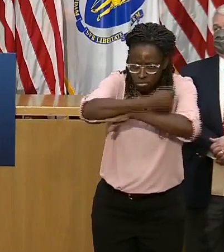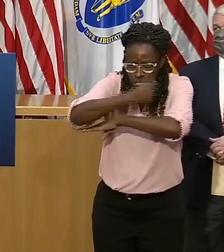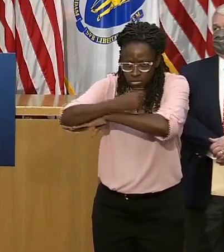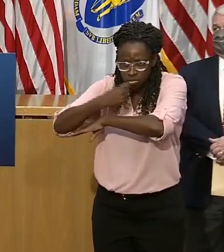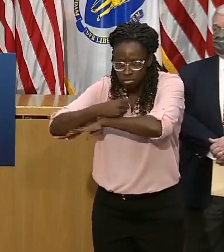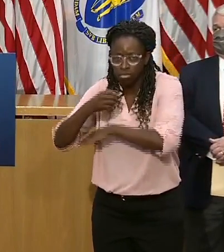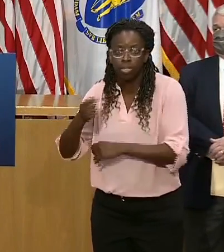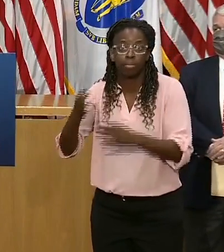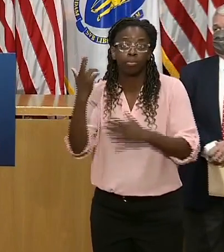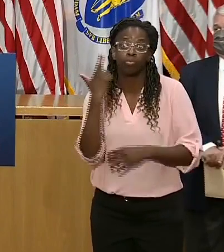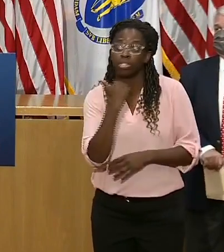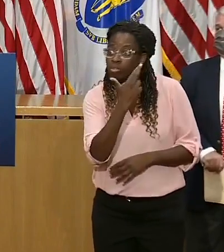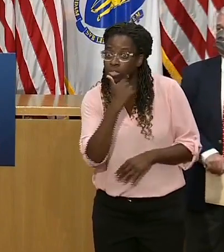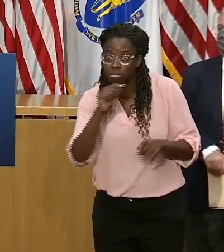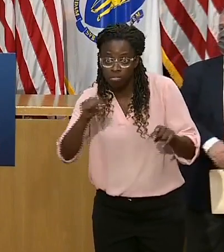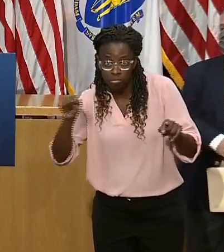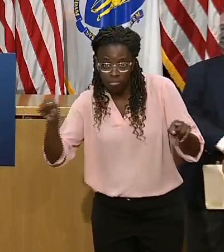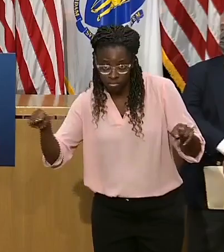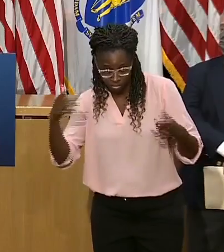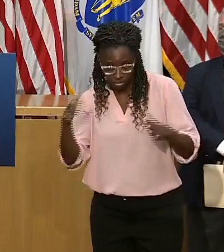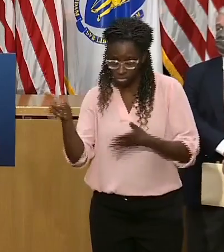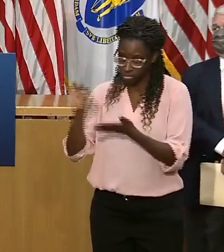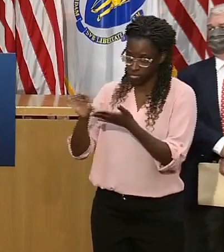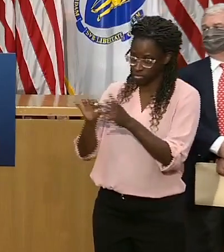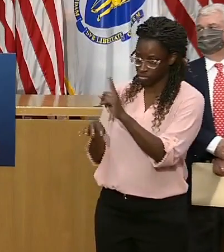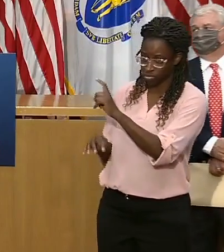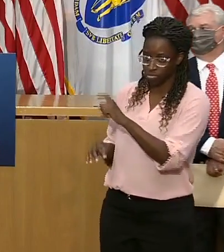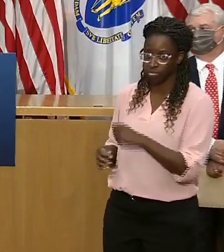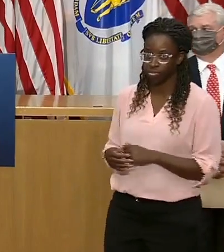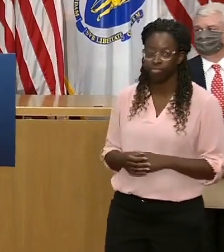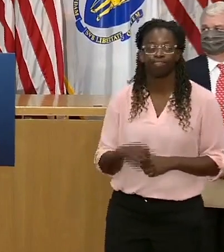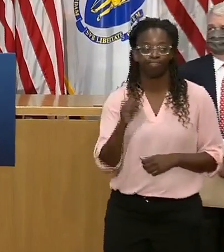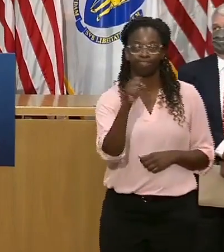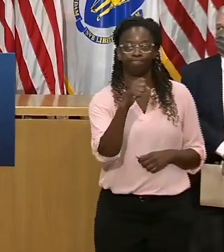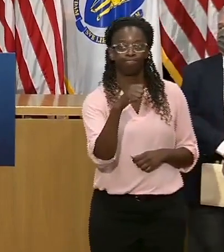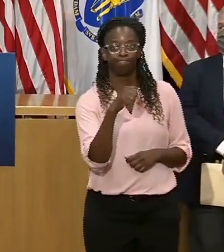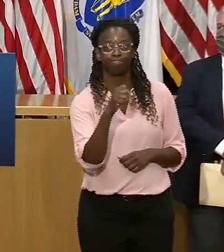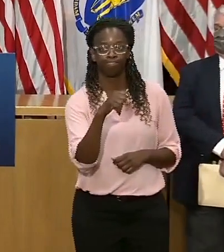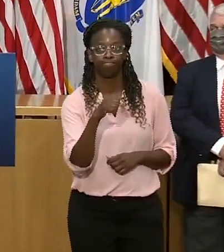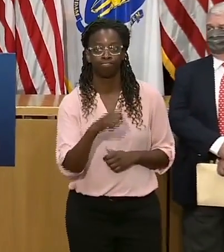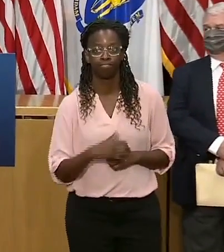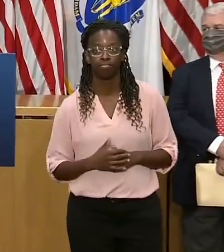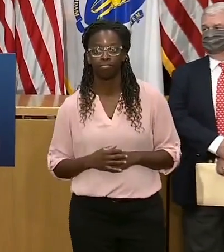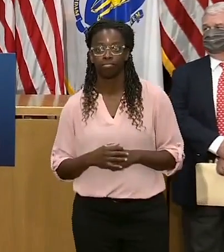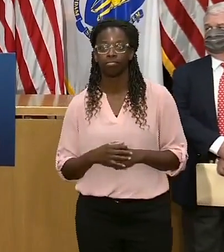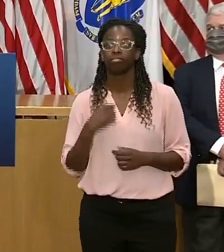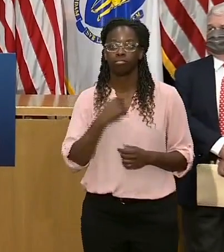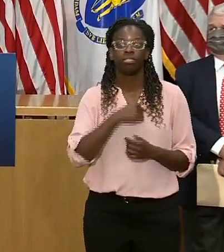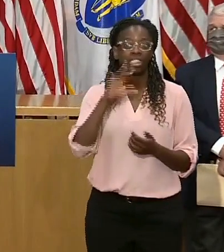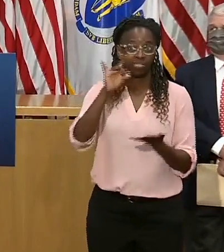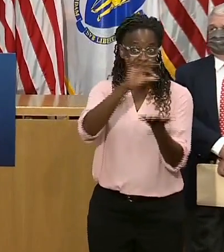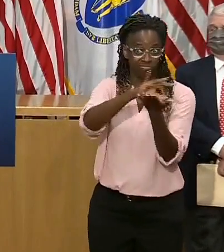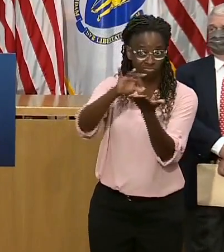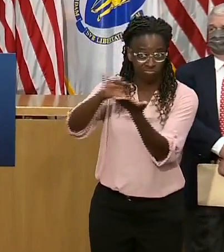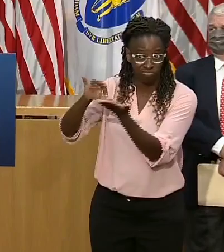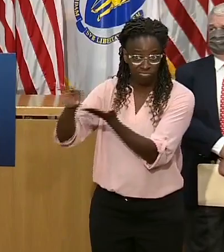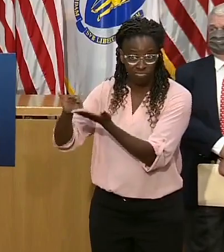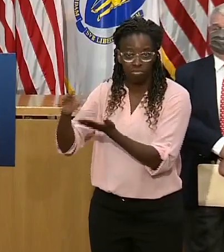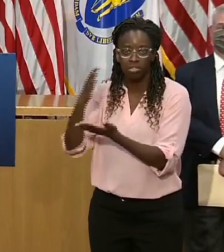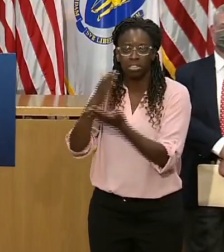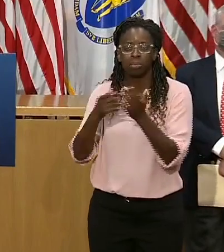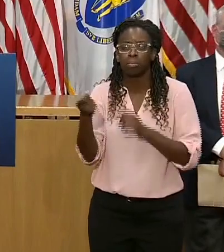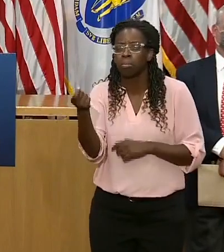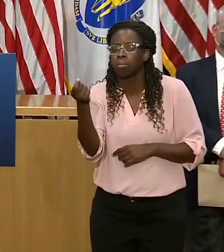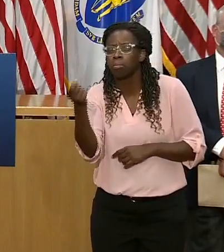Yeah, but we are tracking that. It's not easy to get data on the very smallest companies, but we do have some sense for that. I think we've